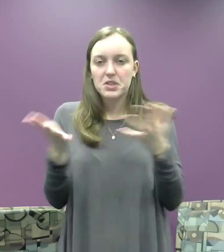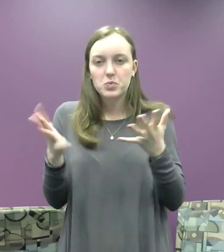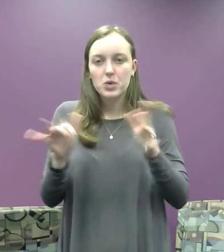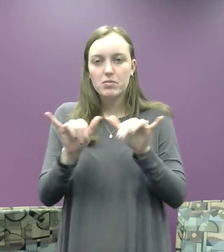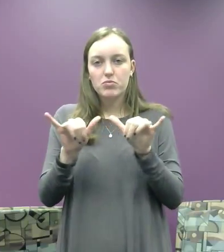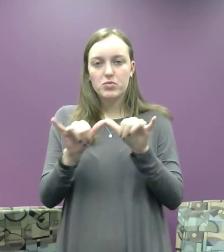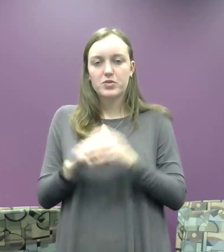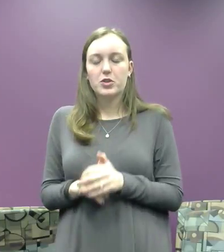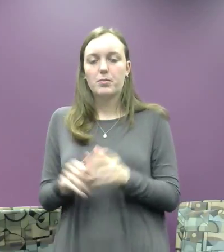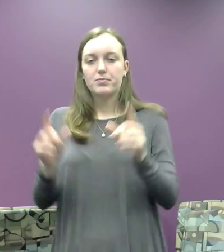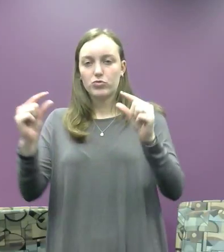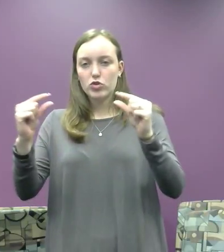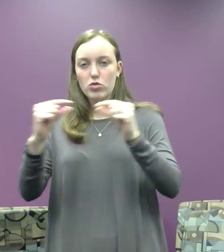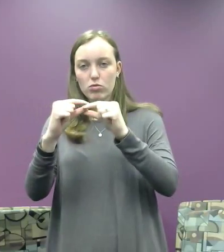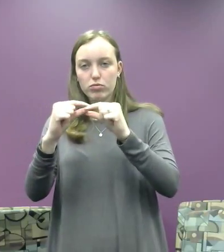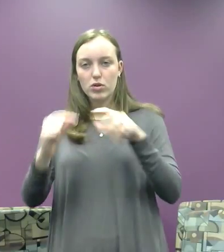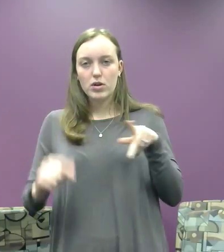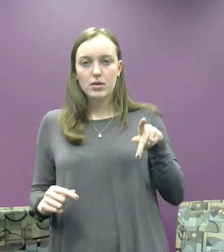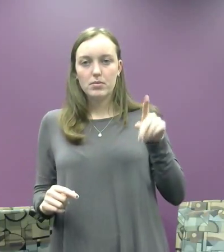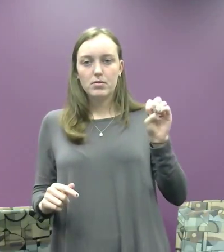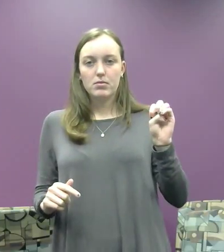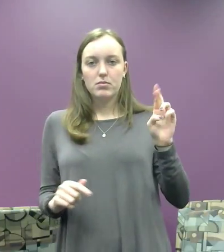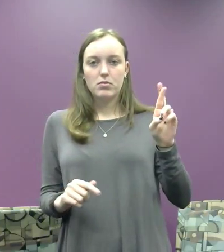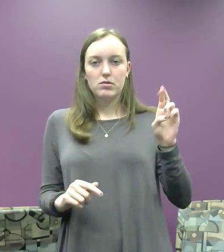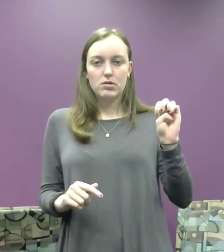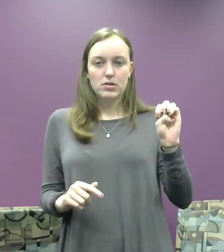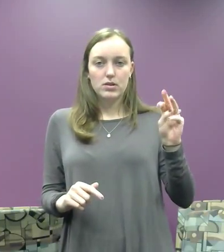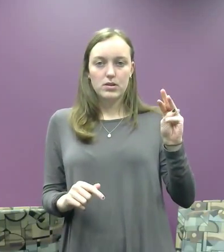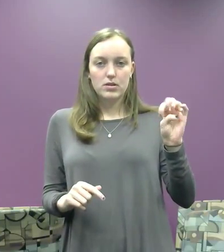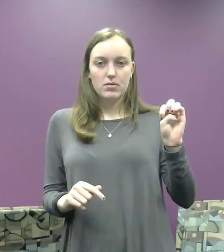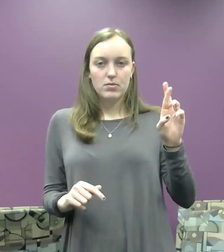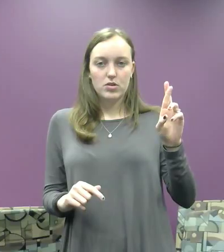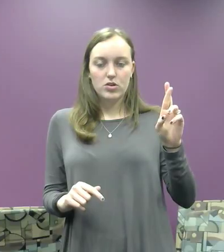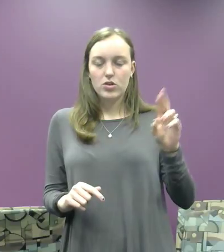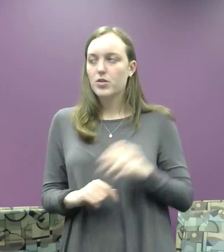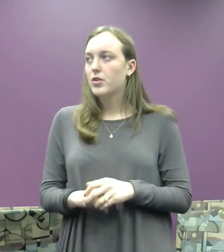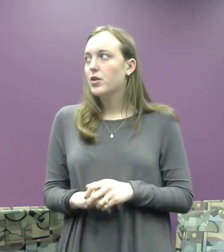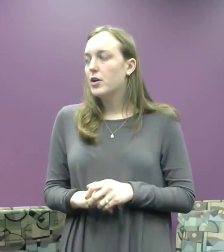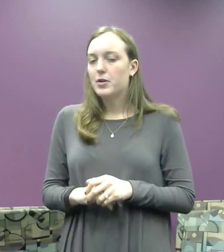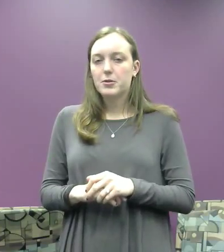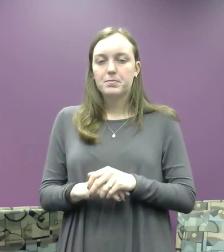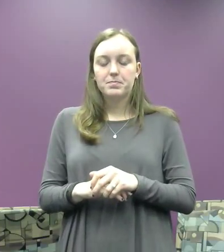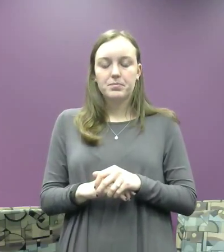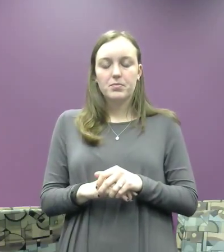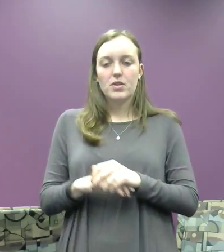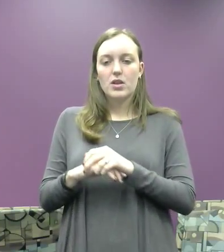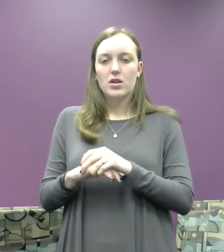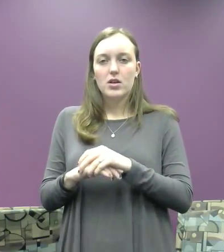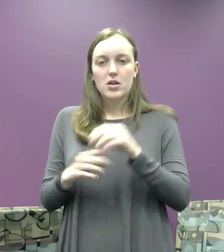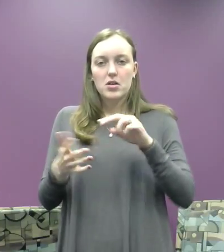goes with perimeter that I like to use, and that's the word surround. You're going around the figure, so I use